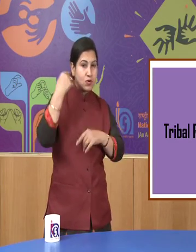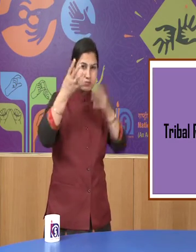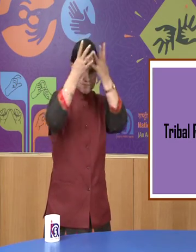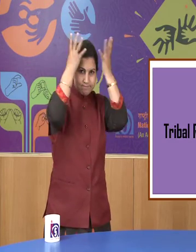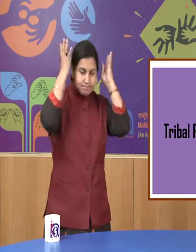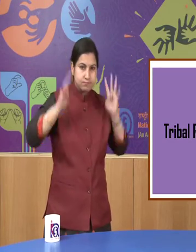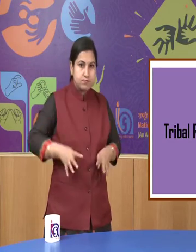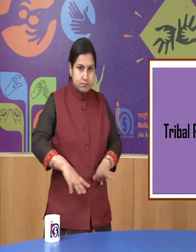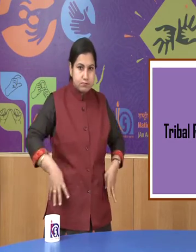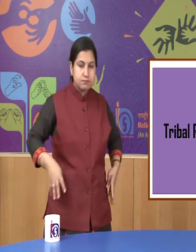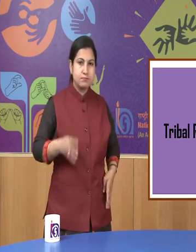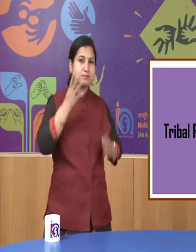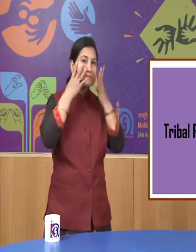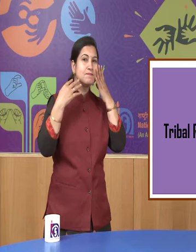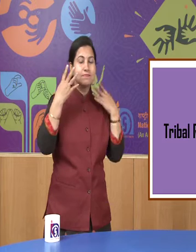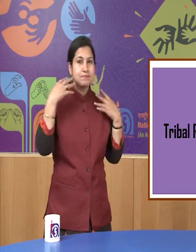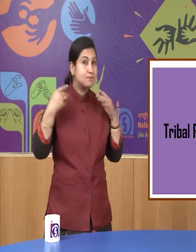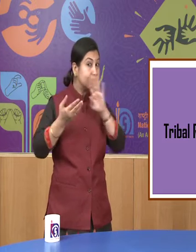revolts in the 19th century.